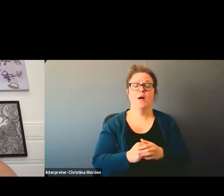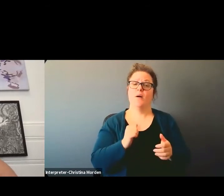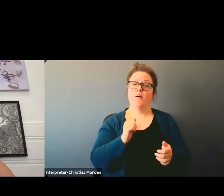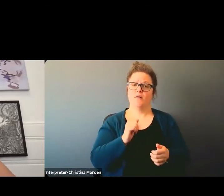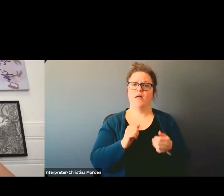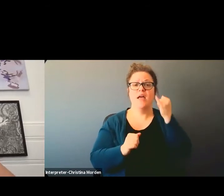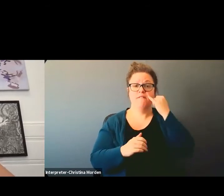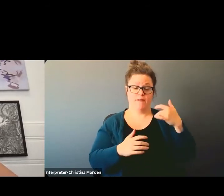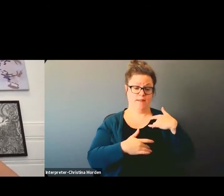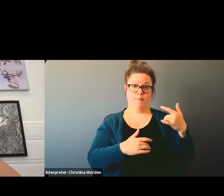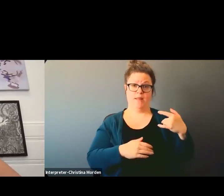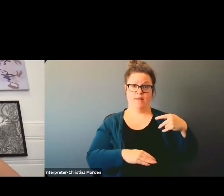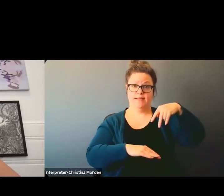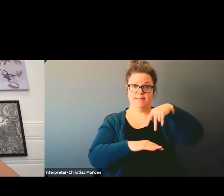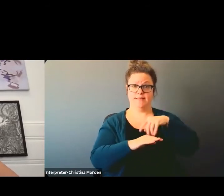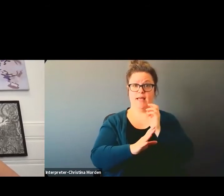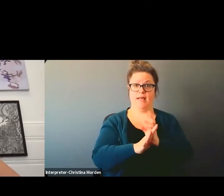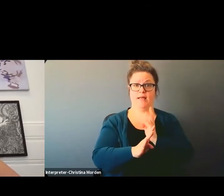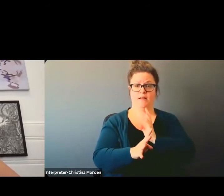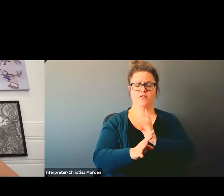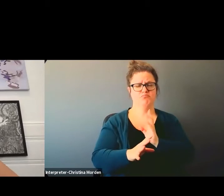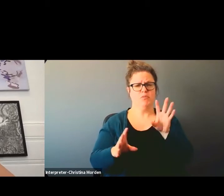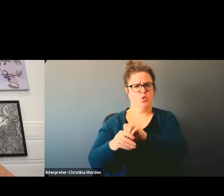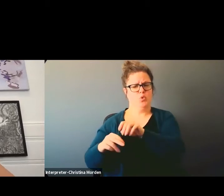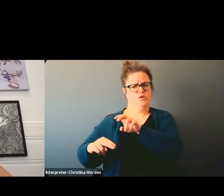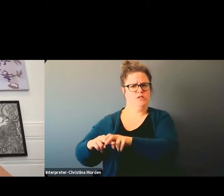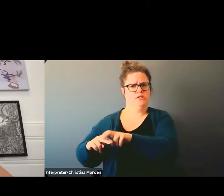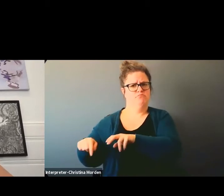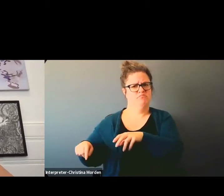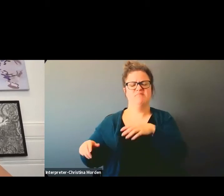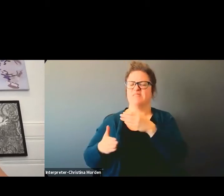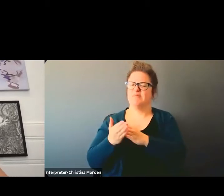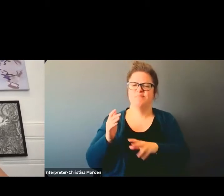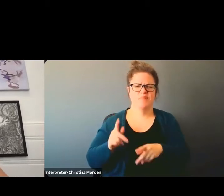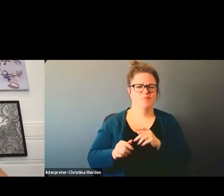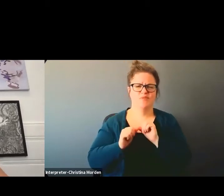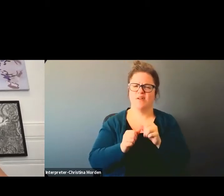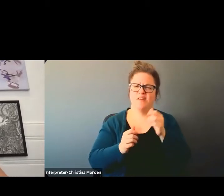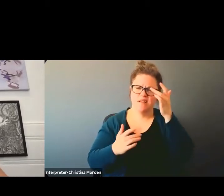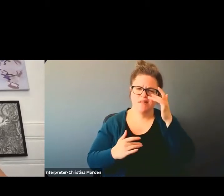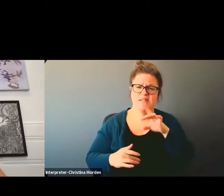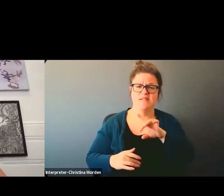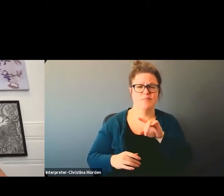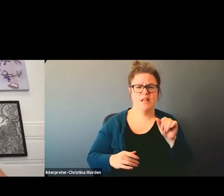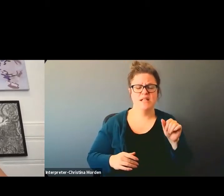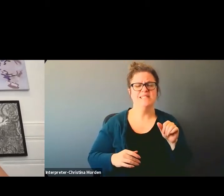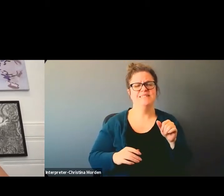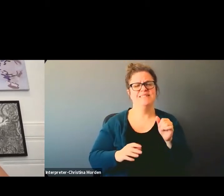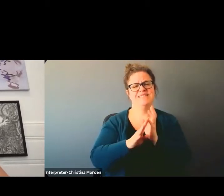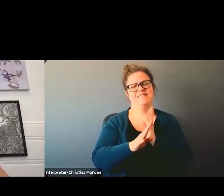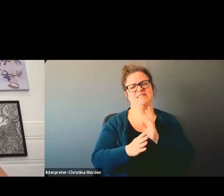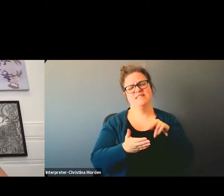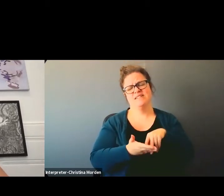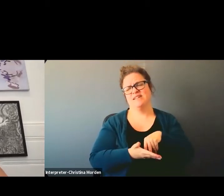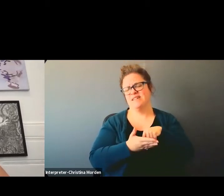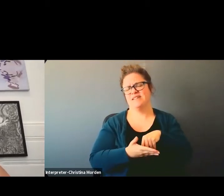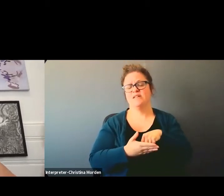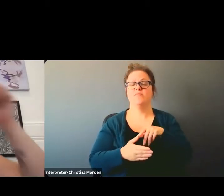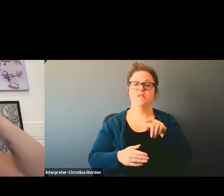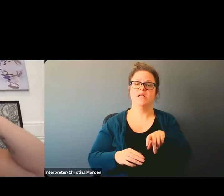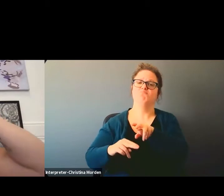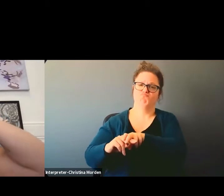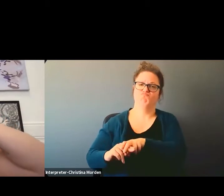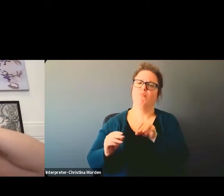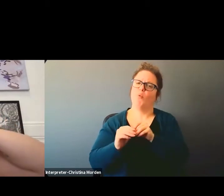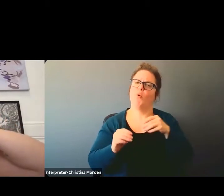stand. Some people with individual or chronic illnesses and disabilities, they can tire really easy and they'll need to rest more